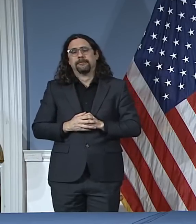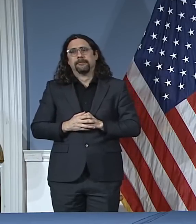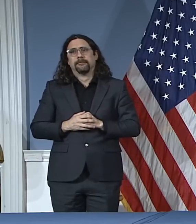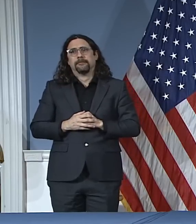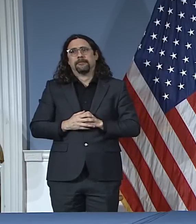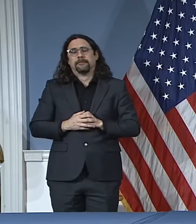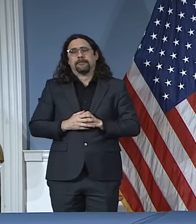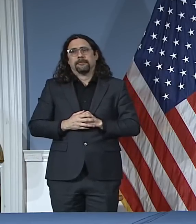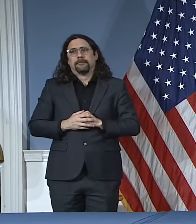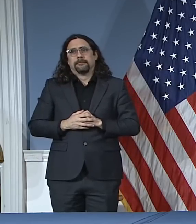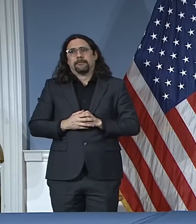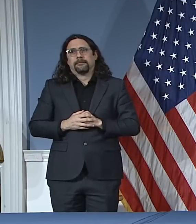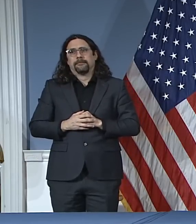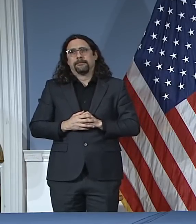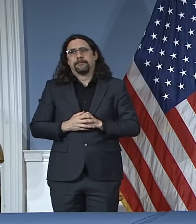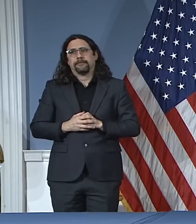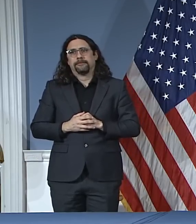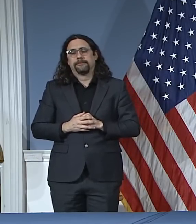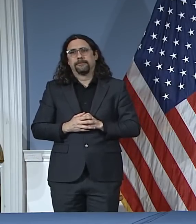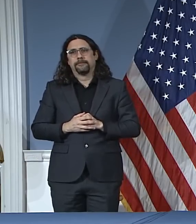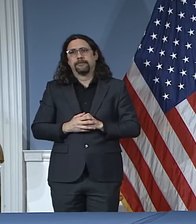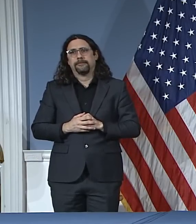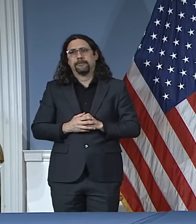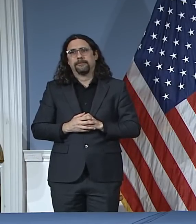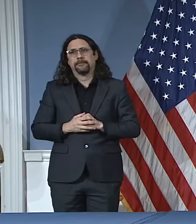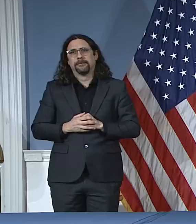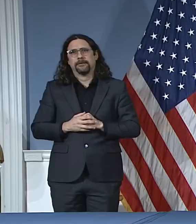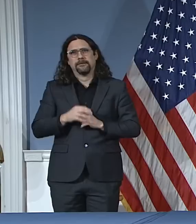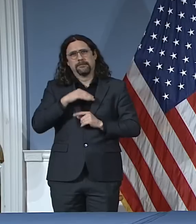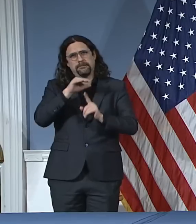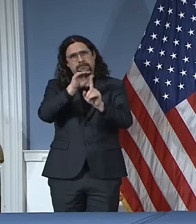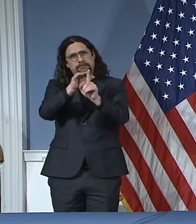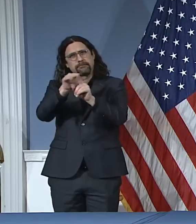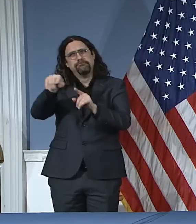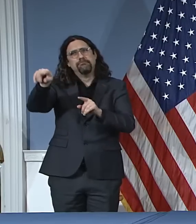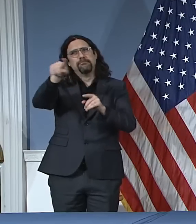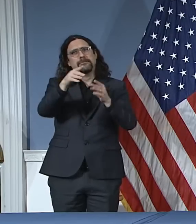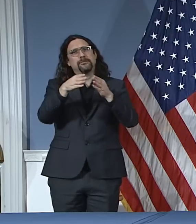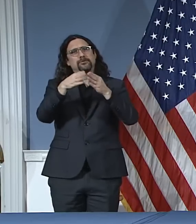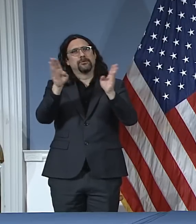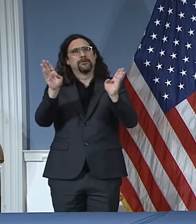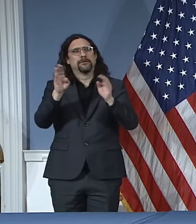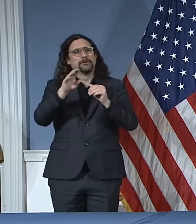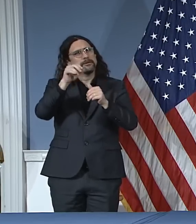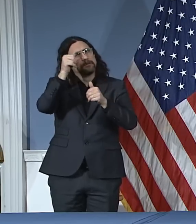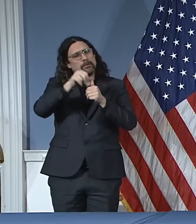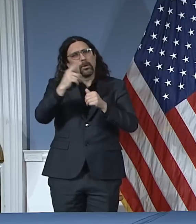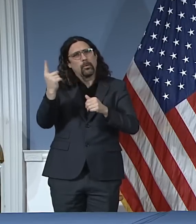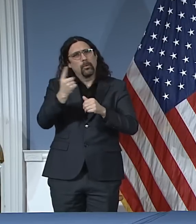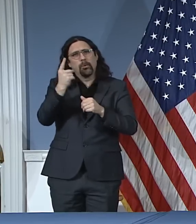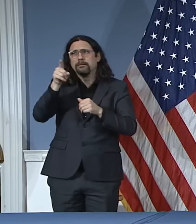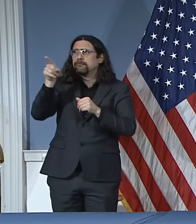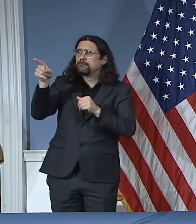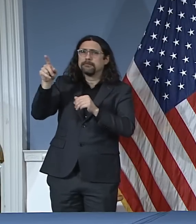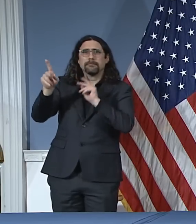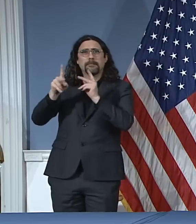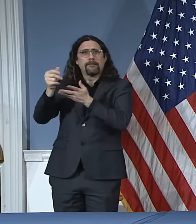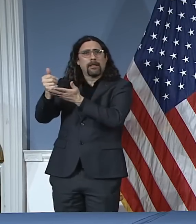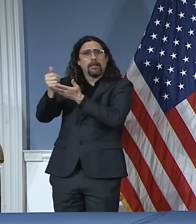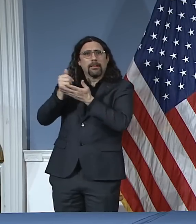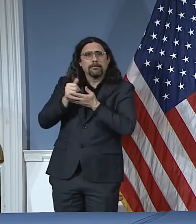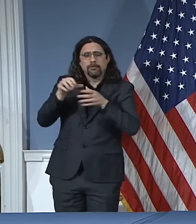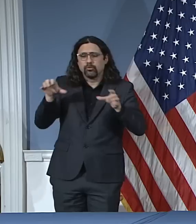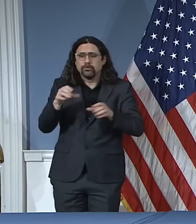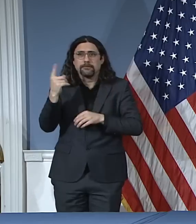that, remember to thank people who do so much for us. This coming week, we're going to be dealing with a whole different